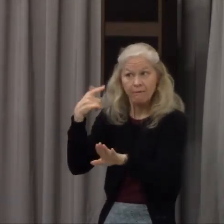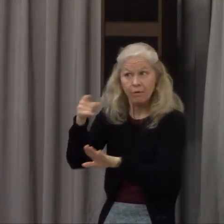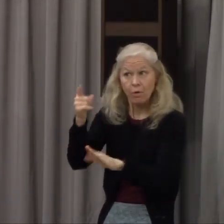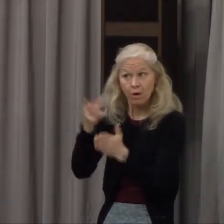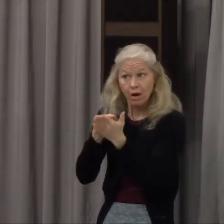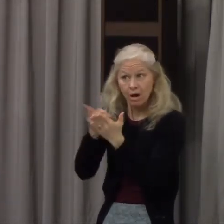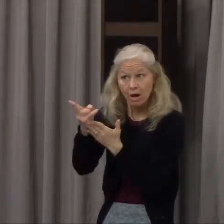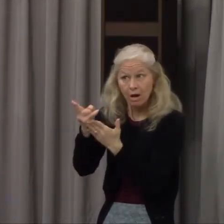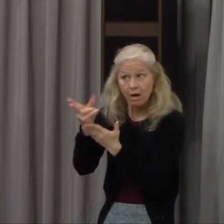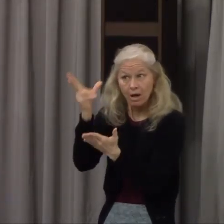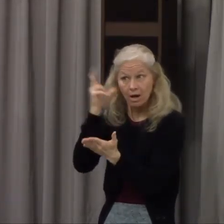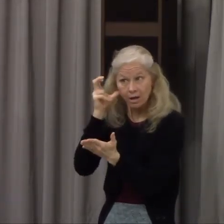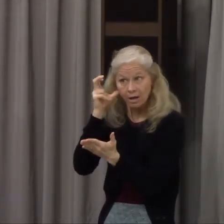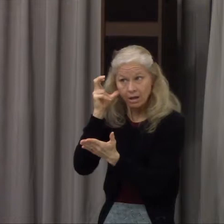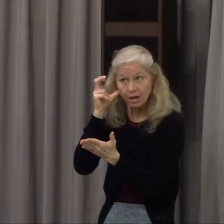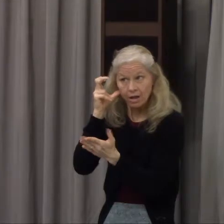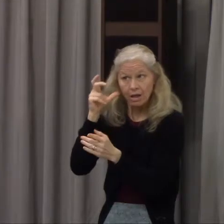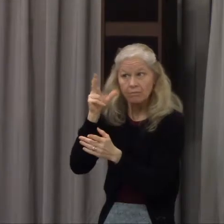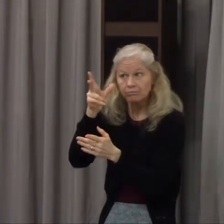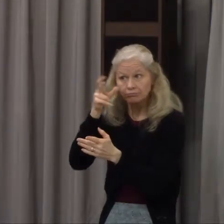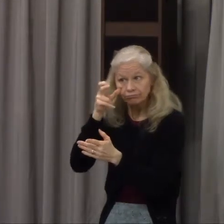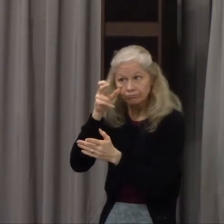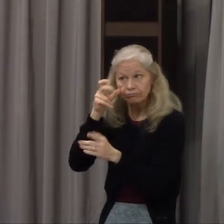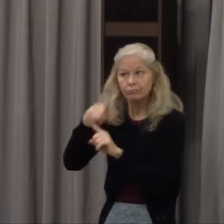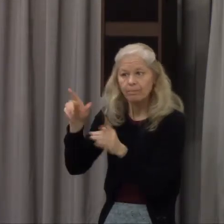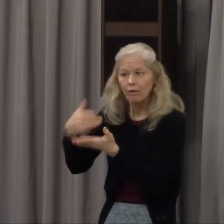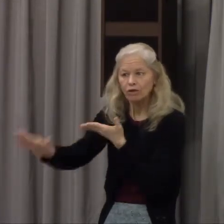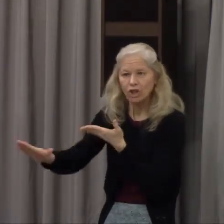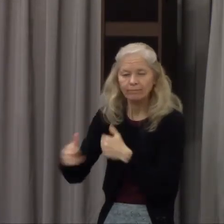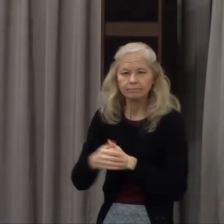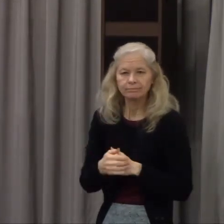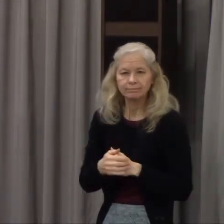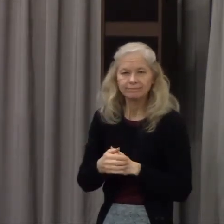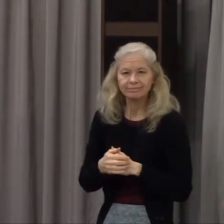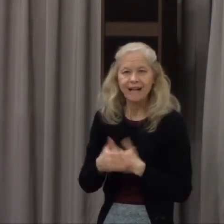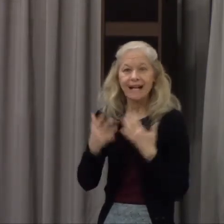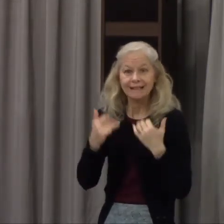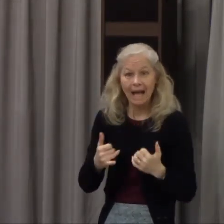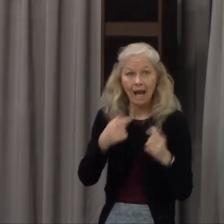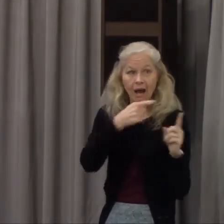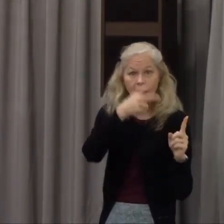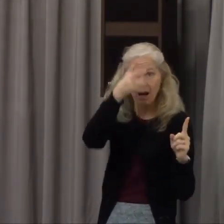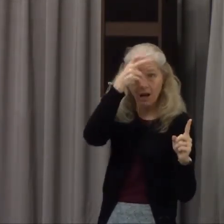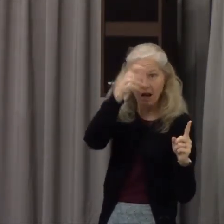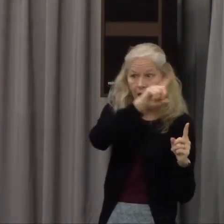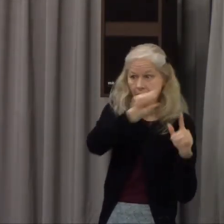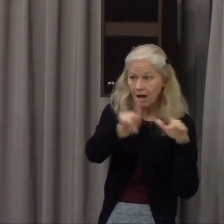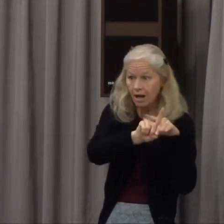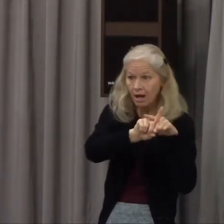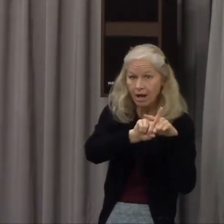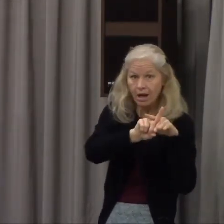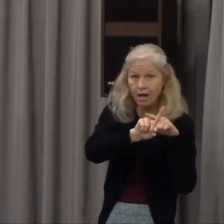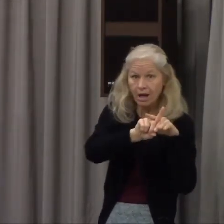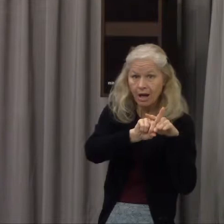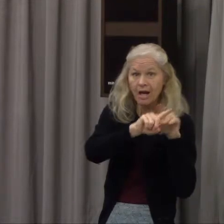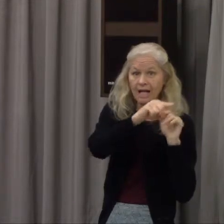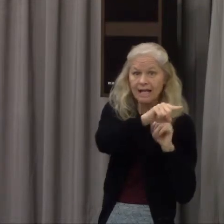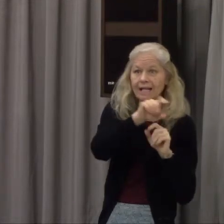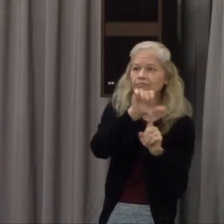do. And the reason will be because they received not the love of the truth that they might be